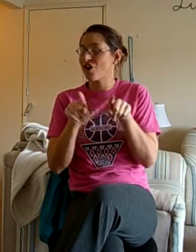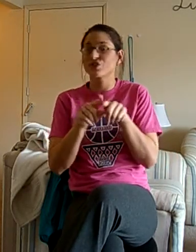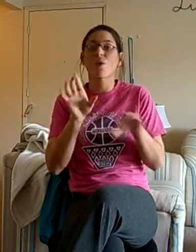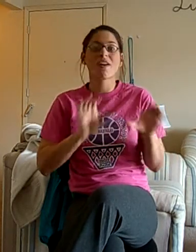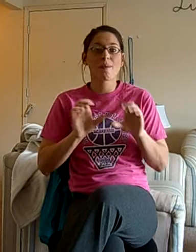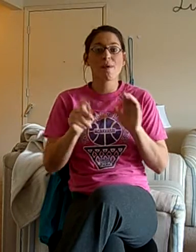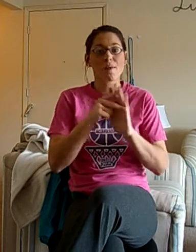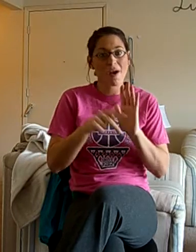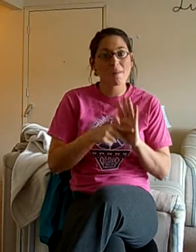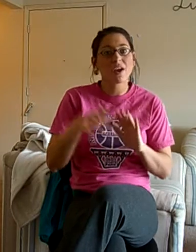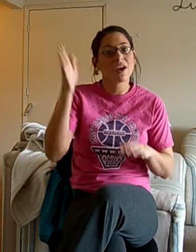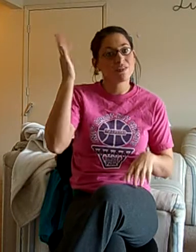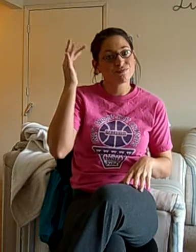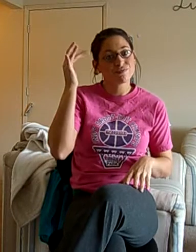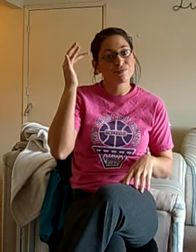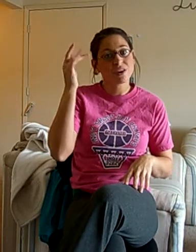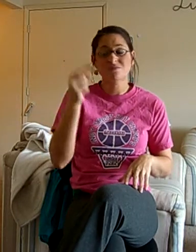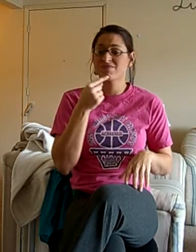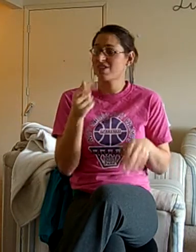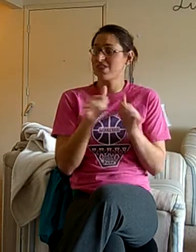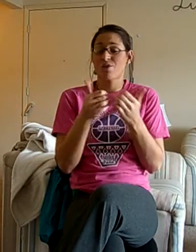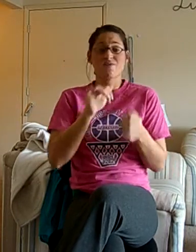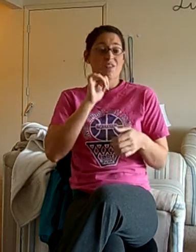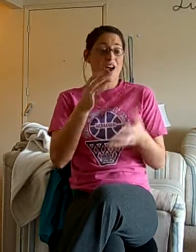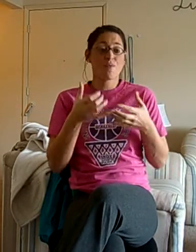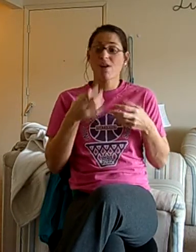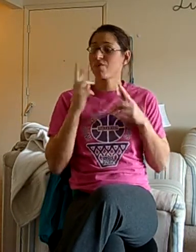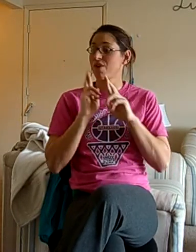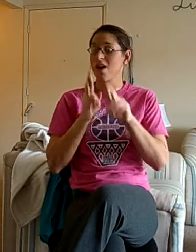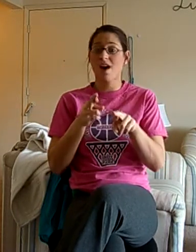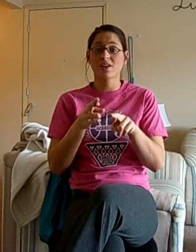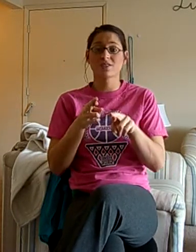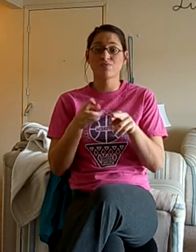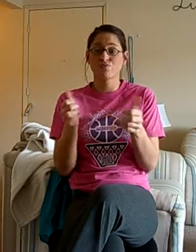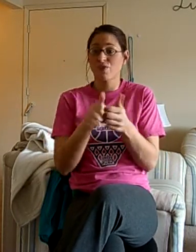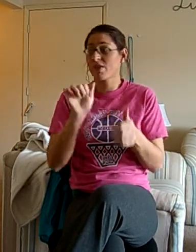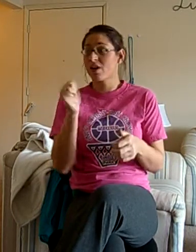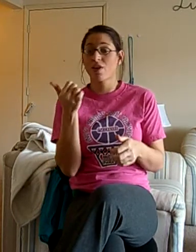it tells how it doesn't want to react with another substance.